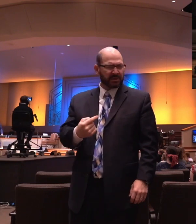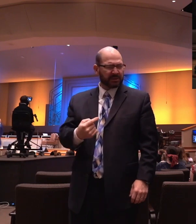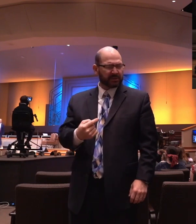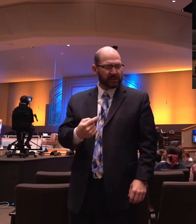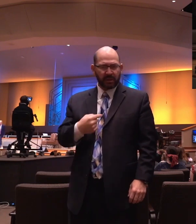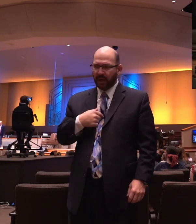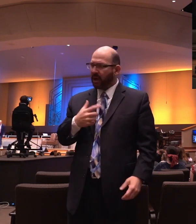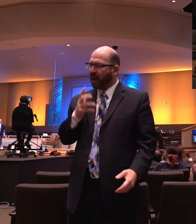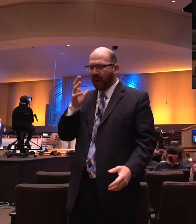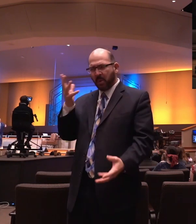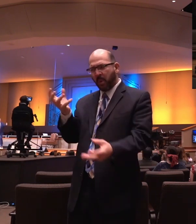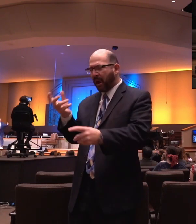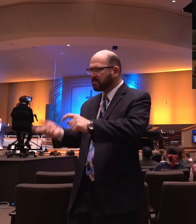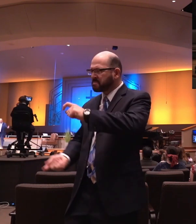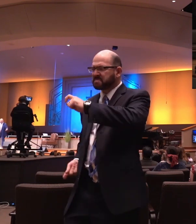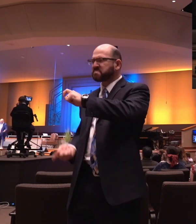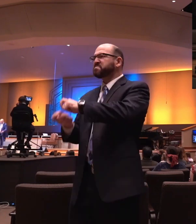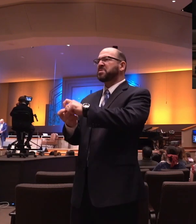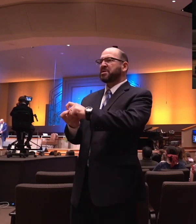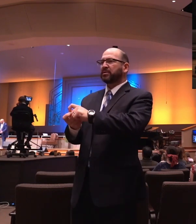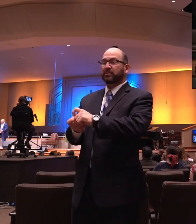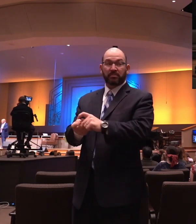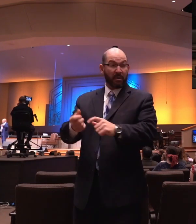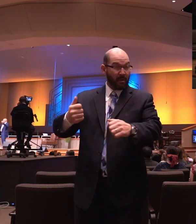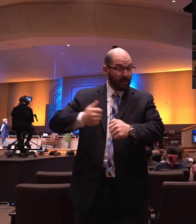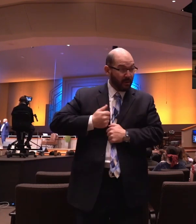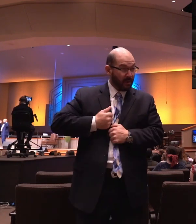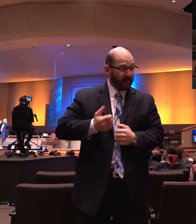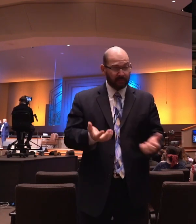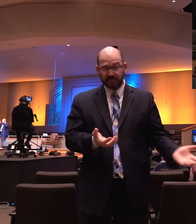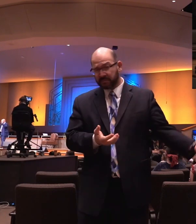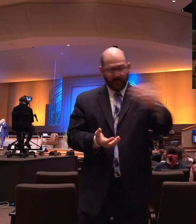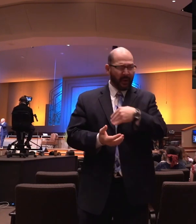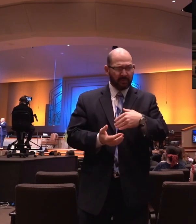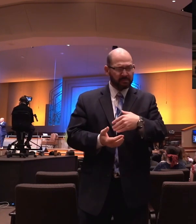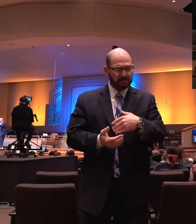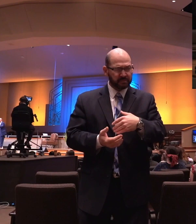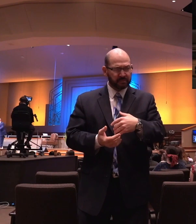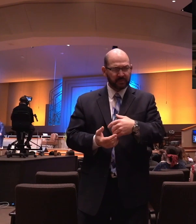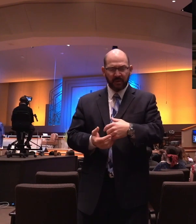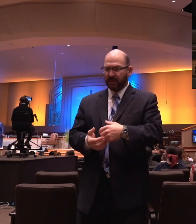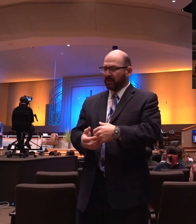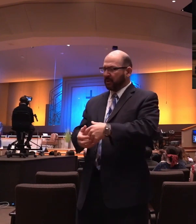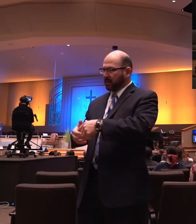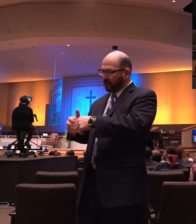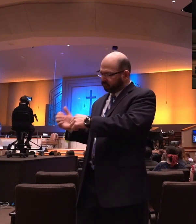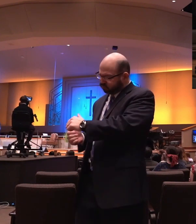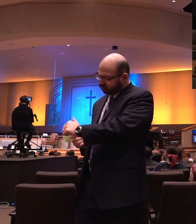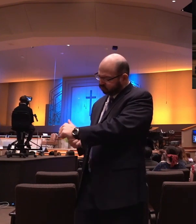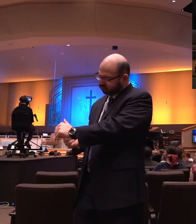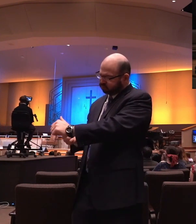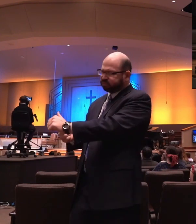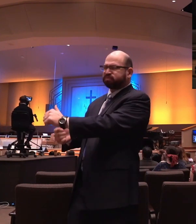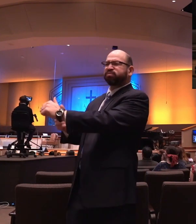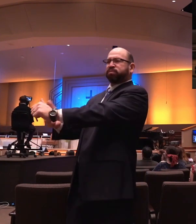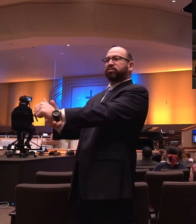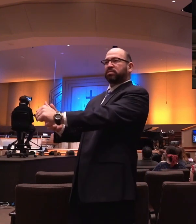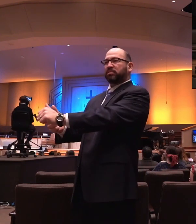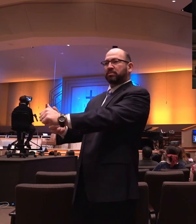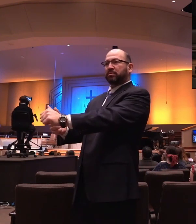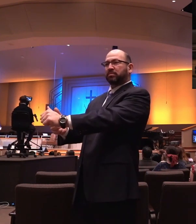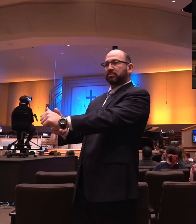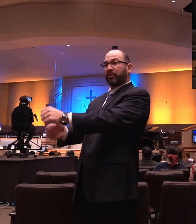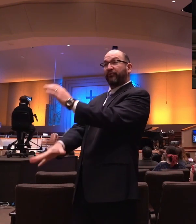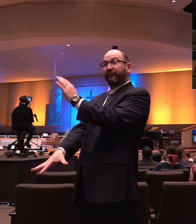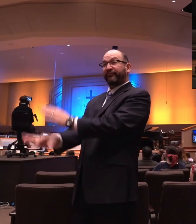going to get revenge. He gathers his army and he charges hard after Pharaoh. They're at the banks of the Red